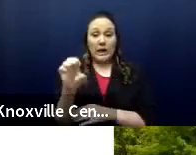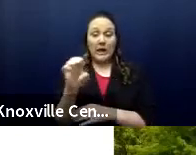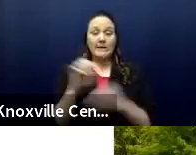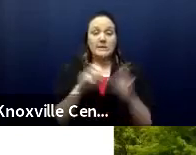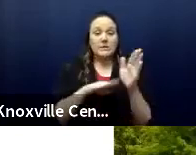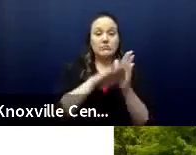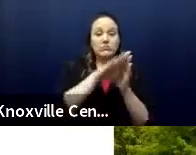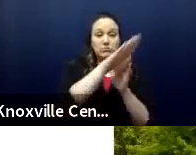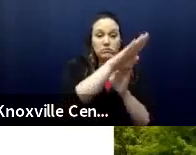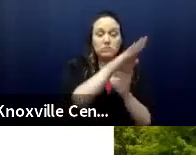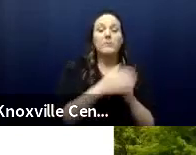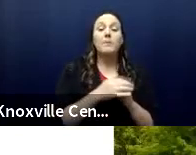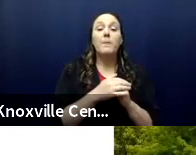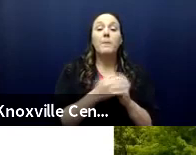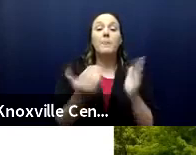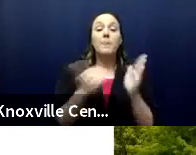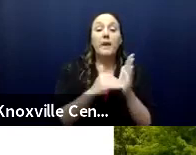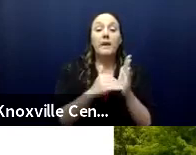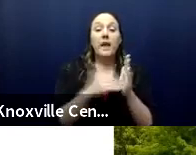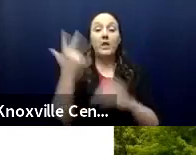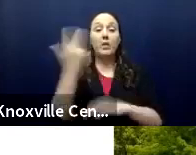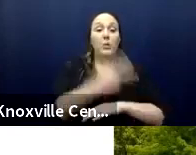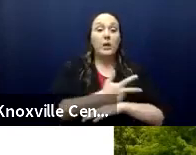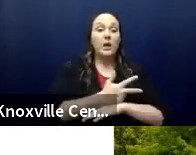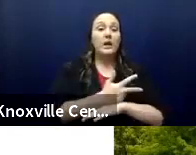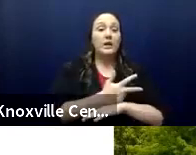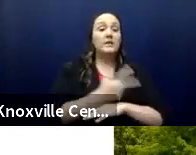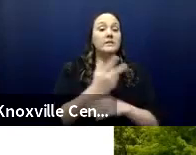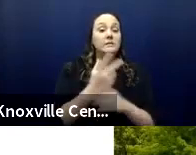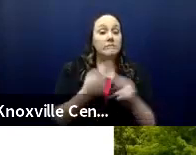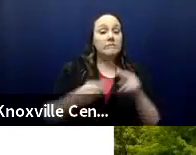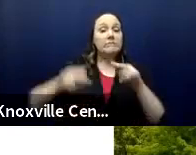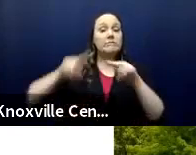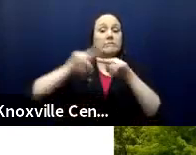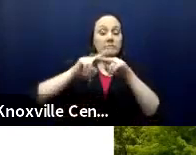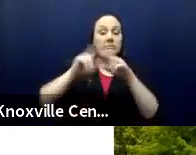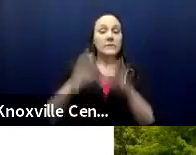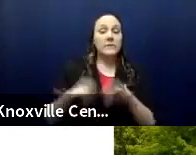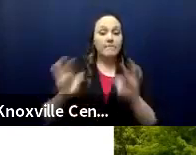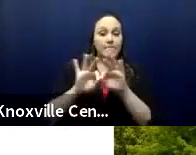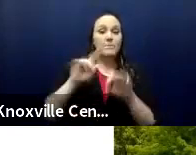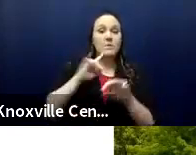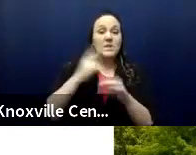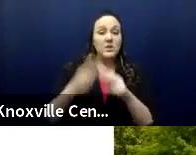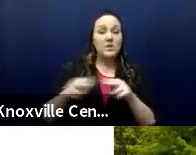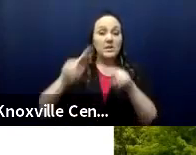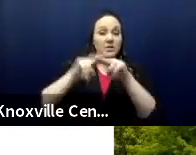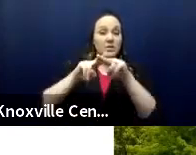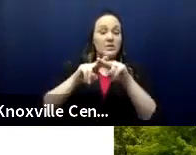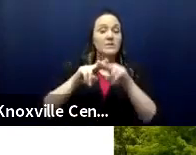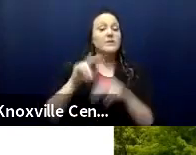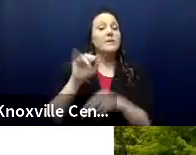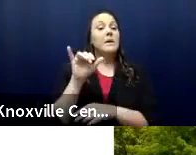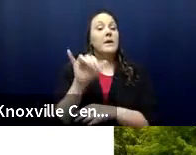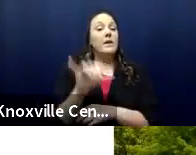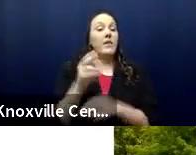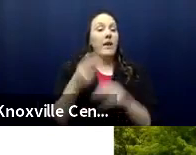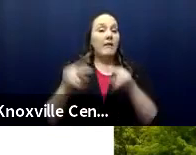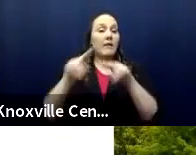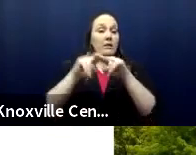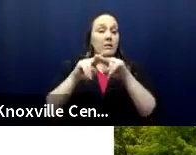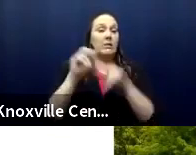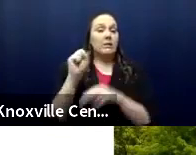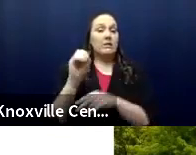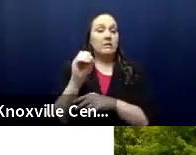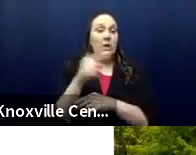week, we again experienced a 3-day statistically significant increase in new cases. These increases caused us to keep this traffic light